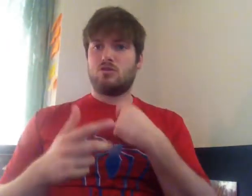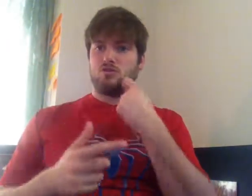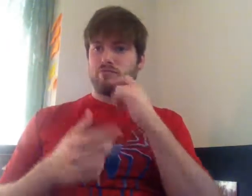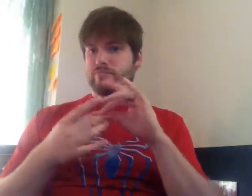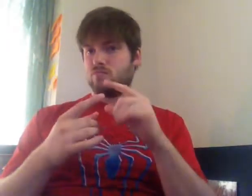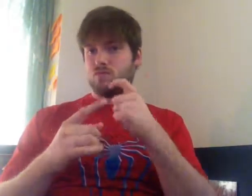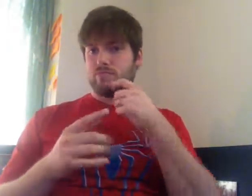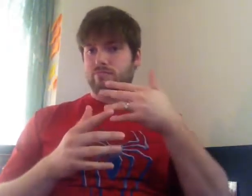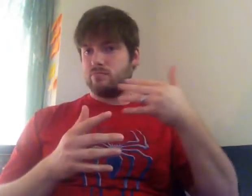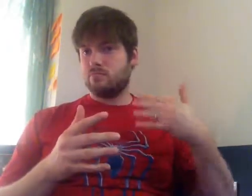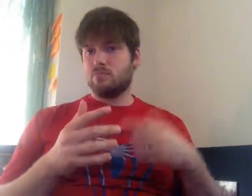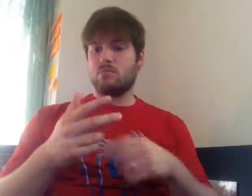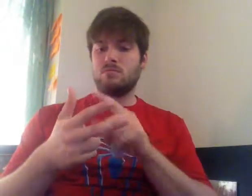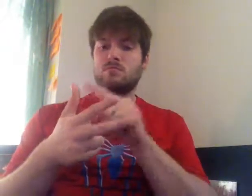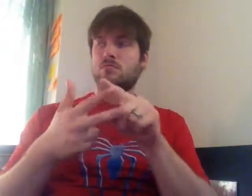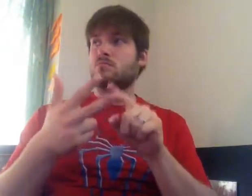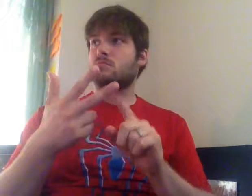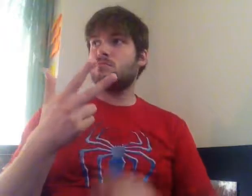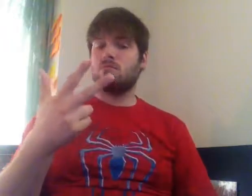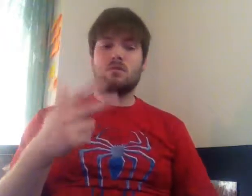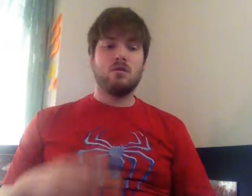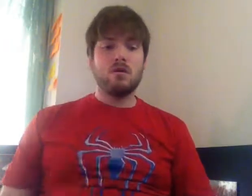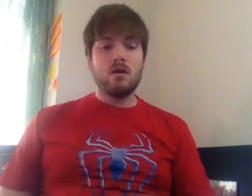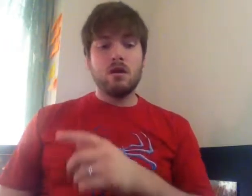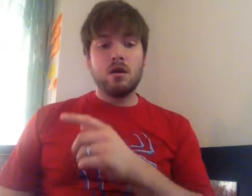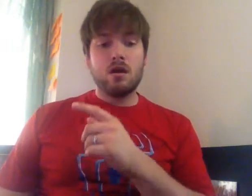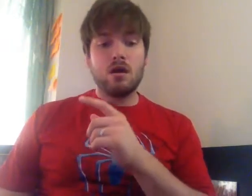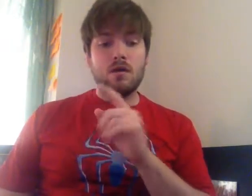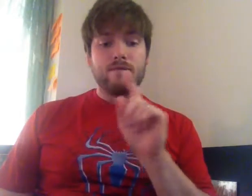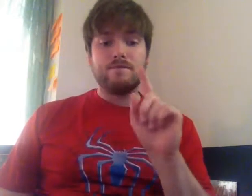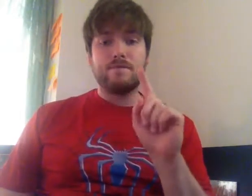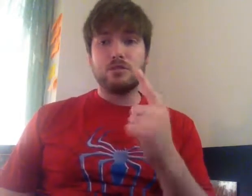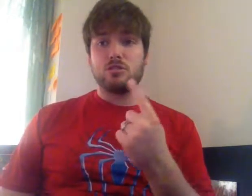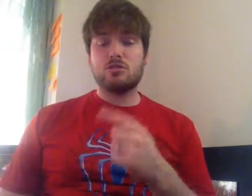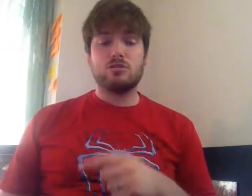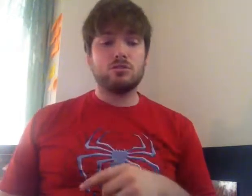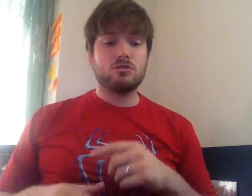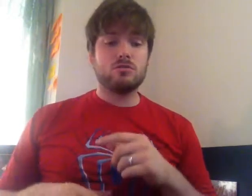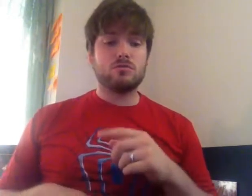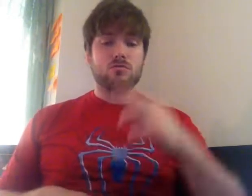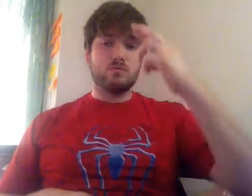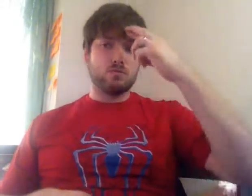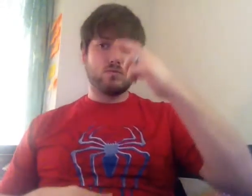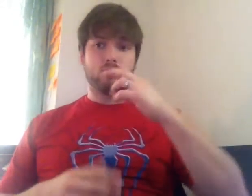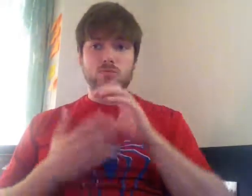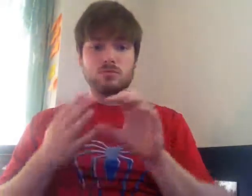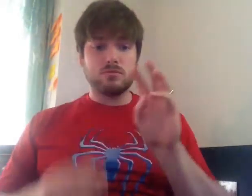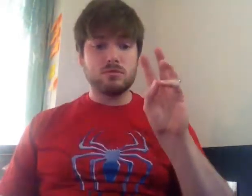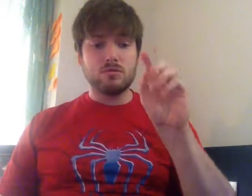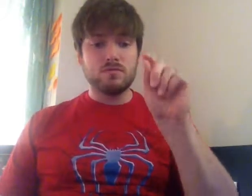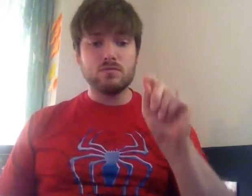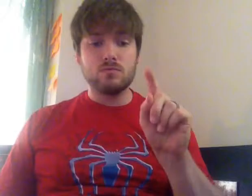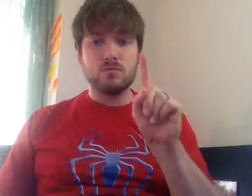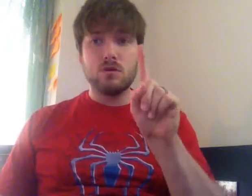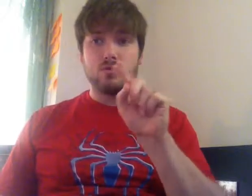lasting very long. That sinking air aloft is relatively stable and preventing a lot of these clouds from growing very tall. So they're